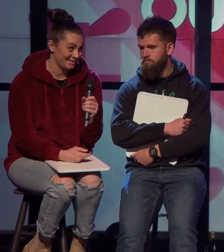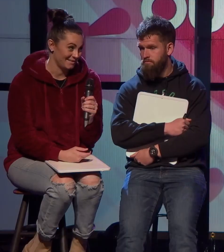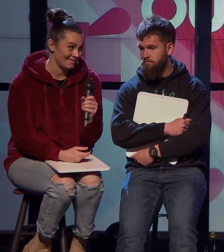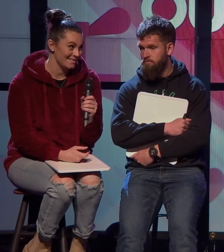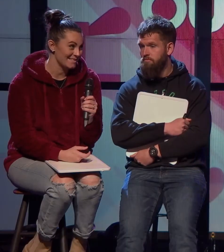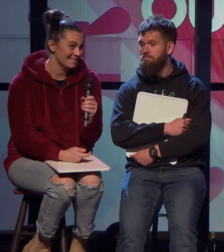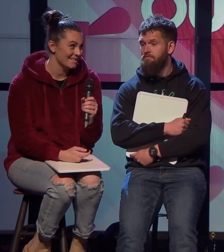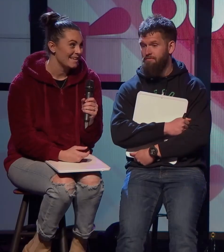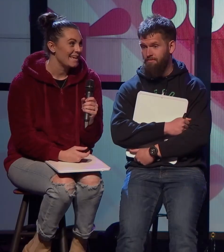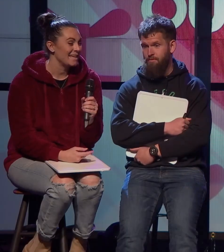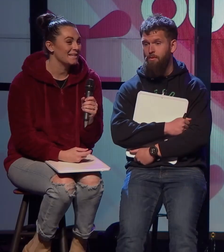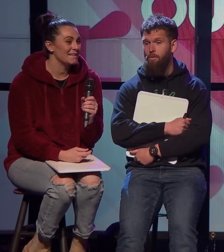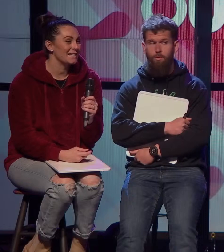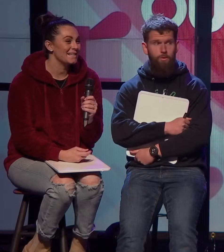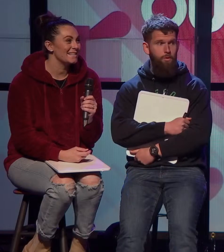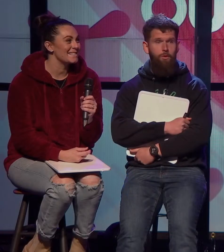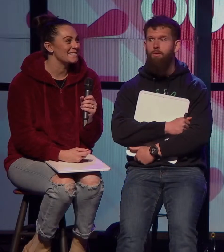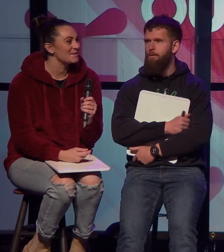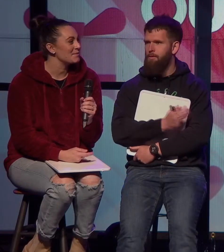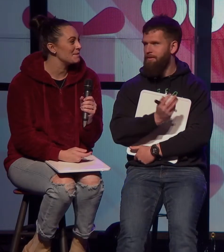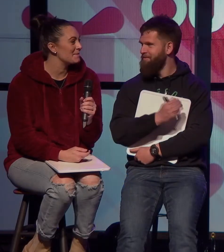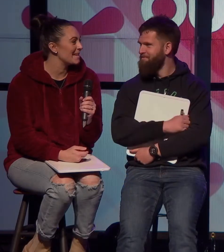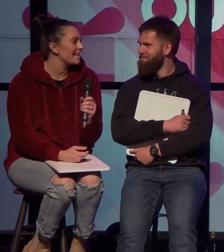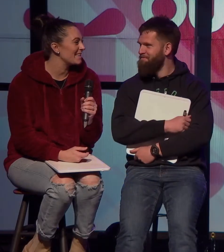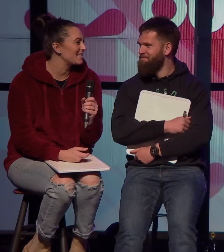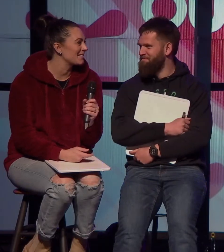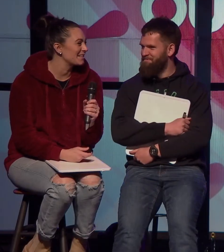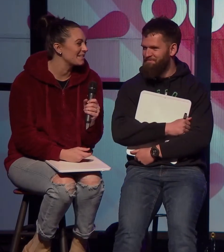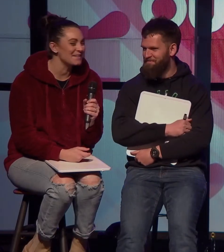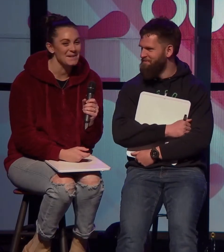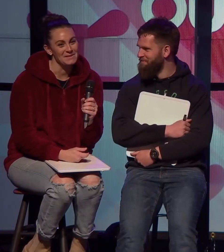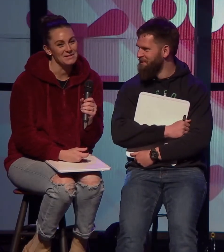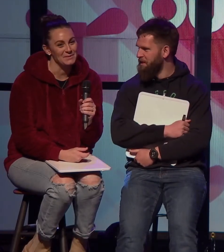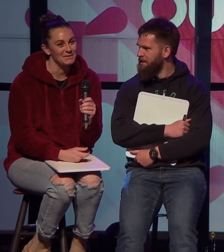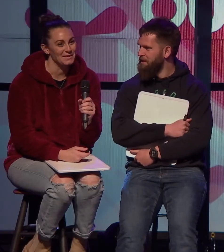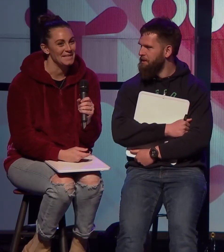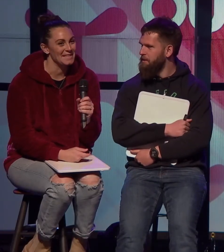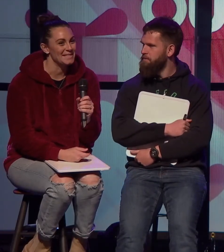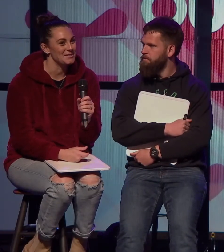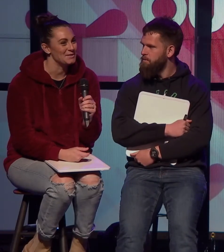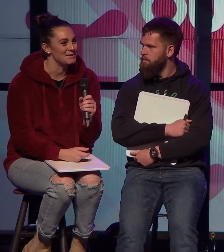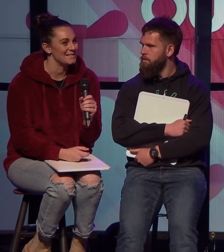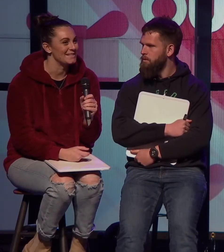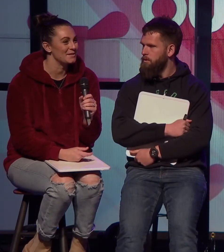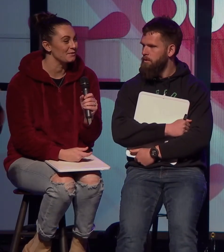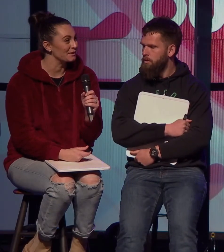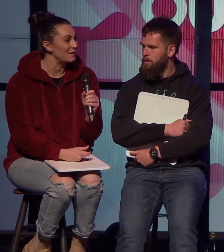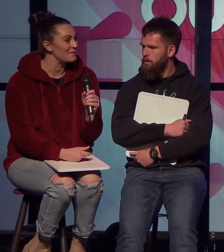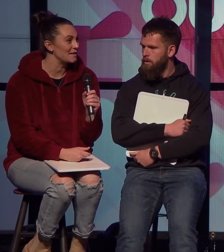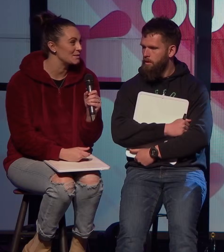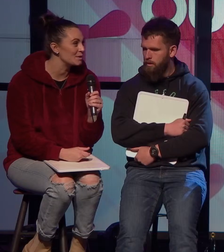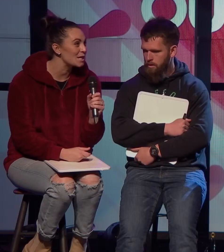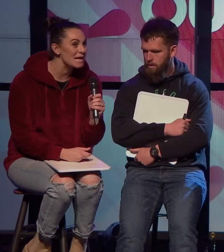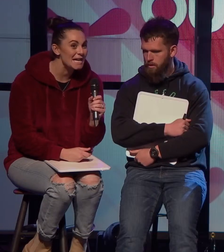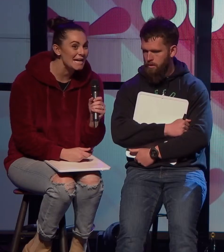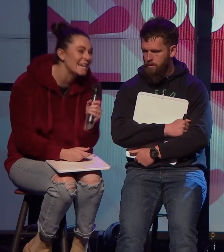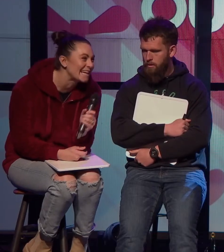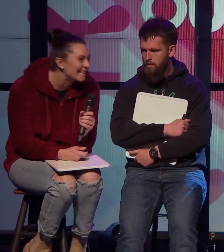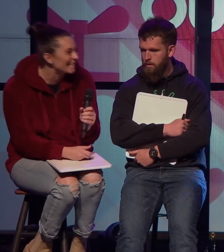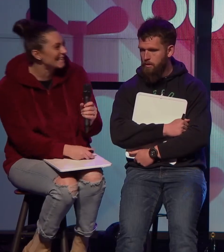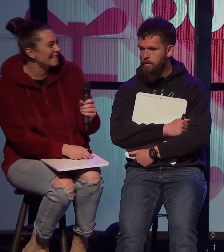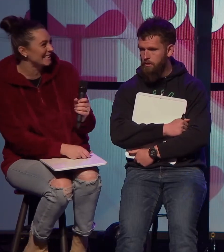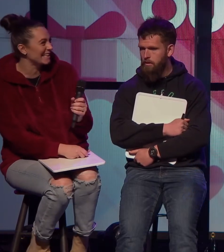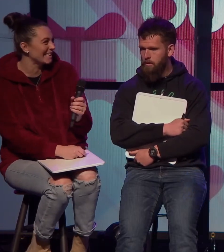4 years. Woo-hoo. And we met through a mutual friend that introduced us over